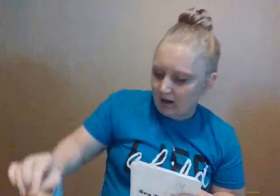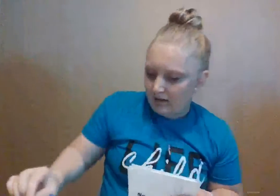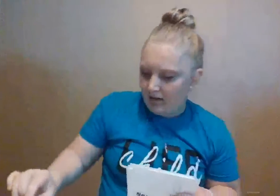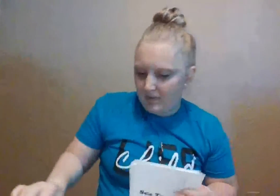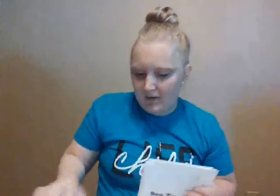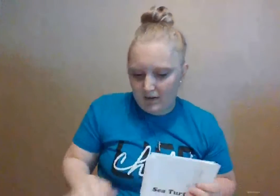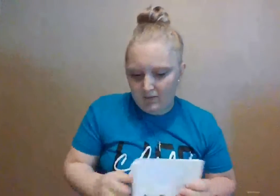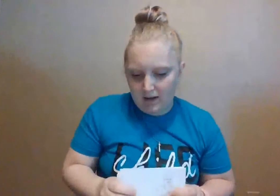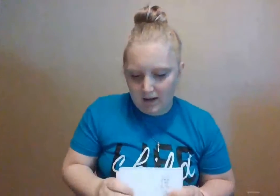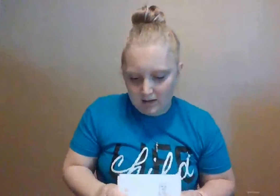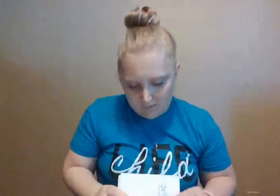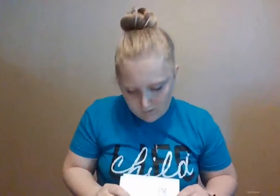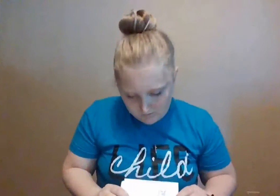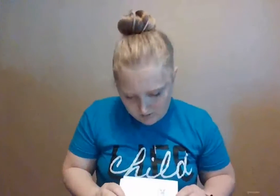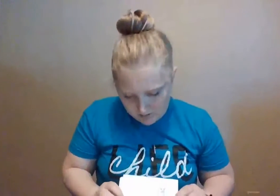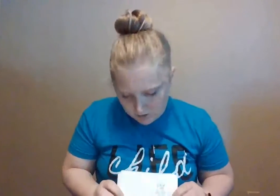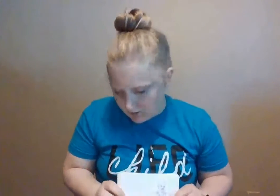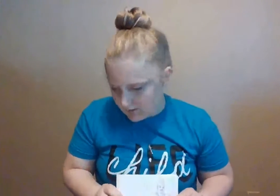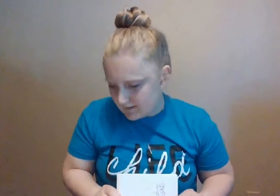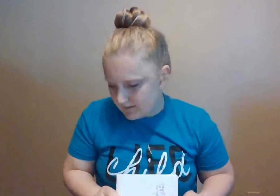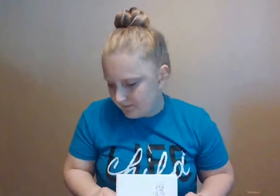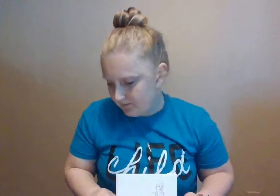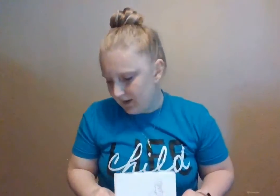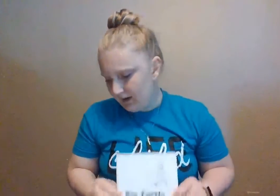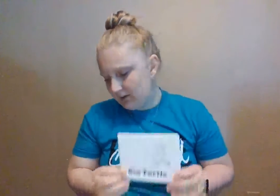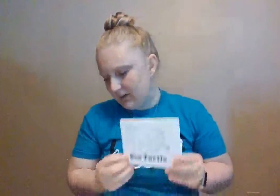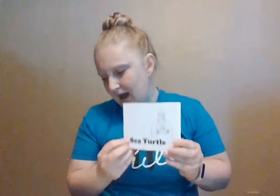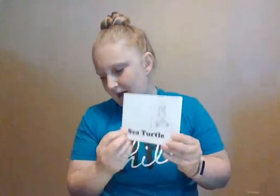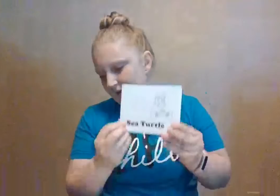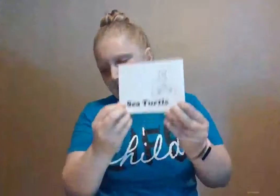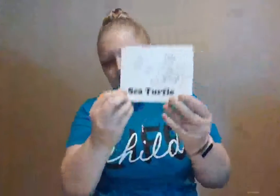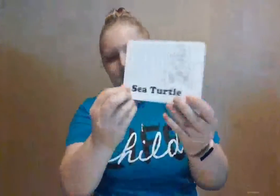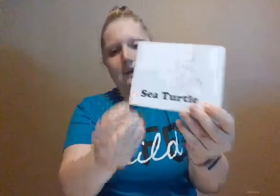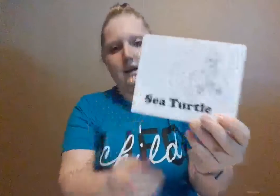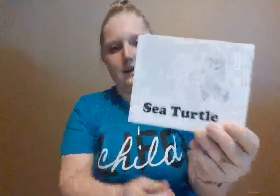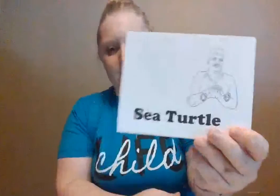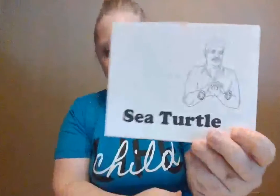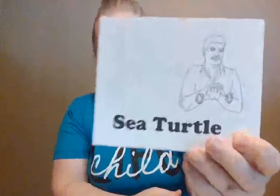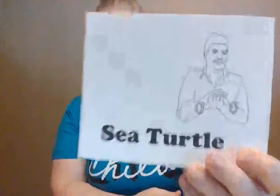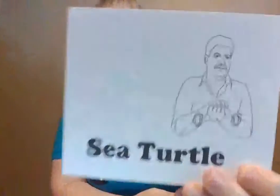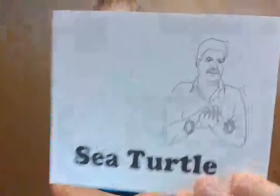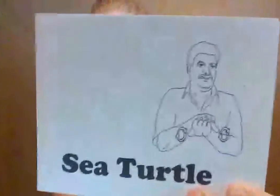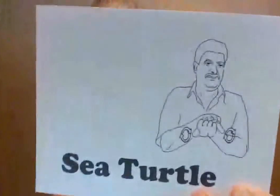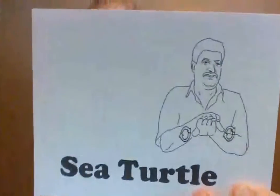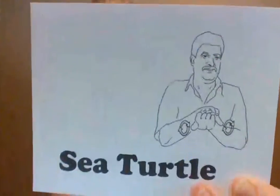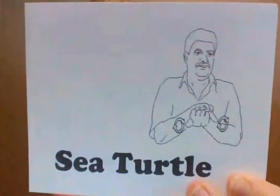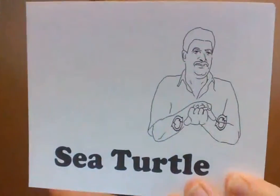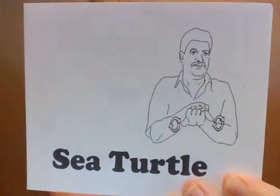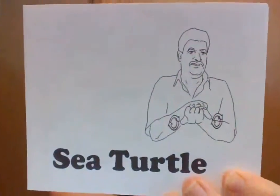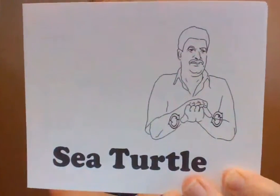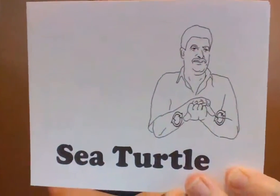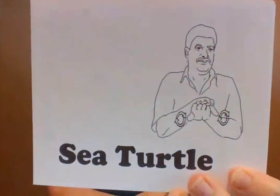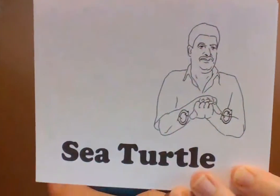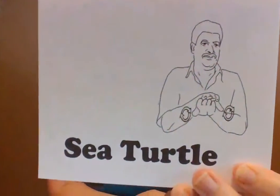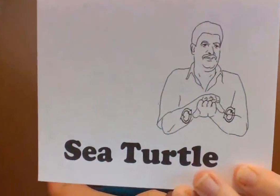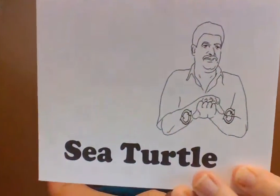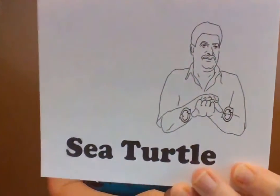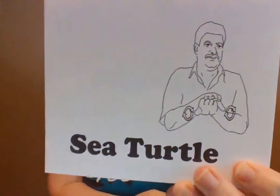Have been forgetting to show the pictures. Next, we have a sea turtle. So,